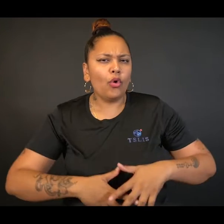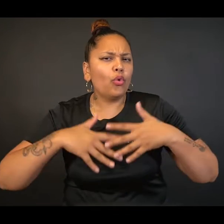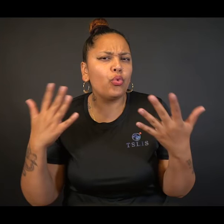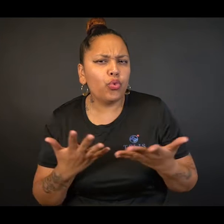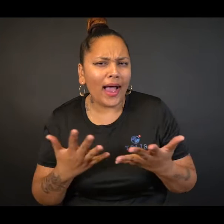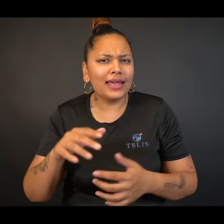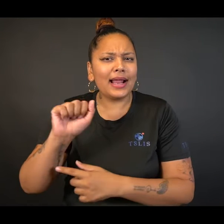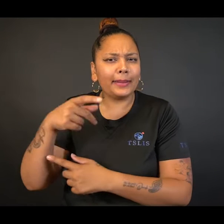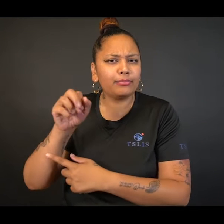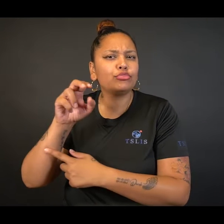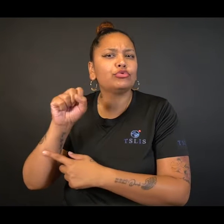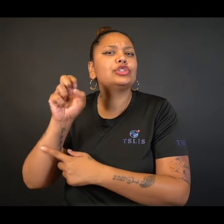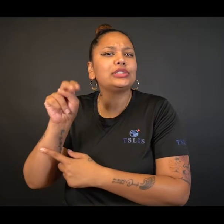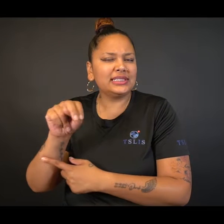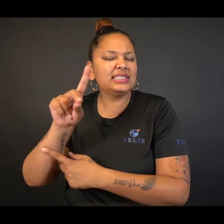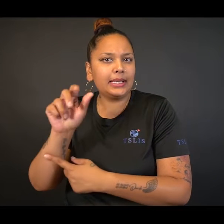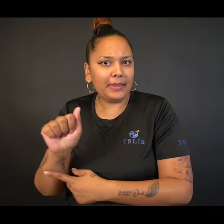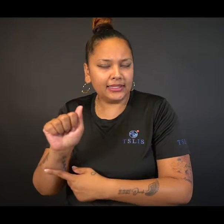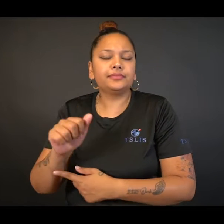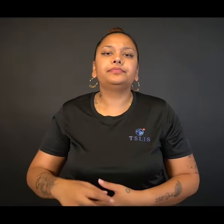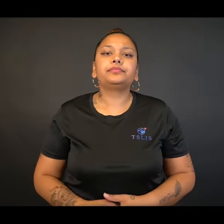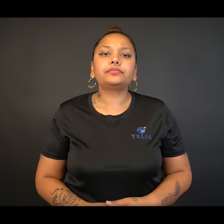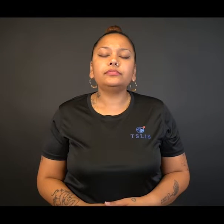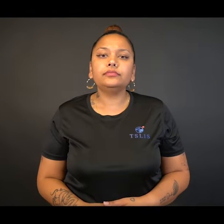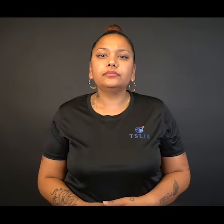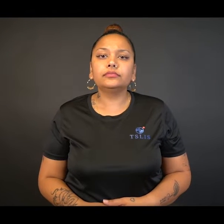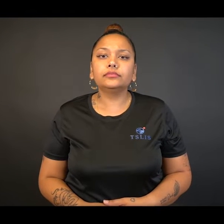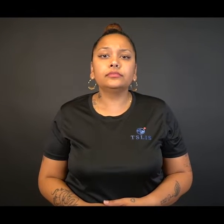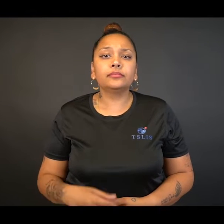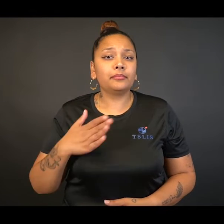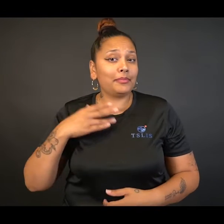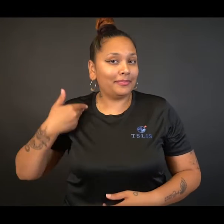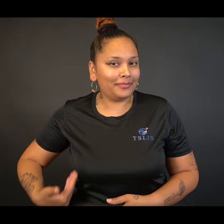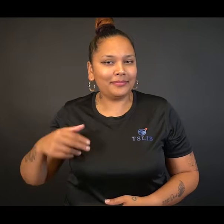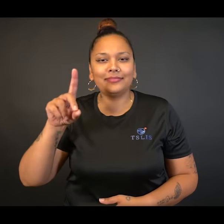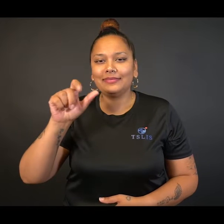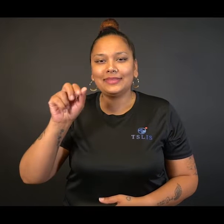The title of this documentary is What is a Print Disability?